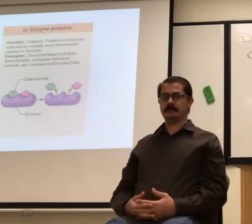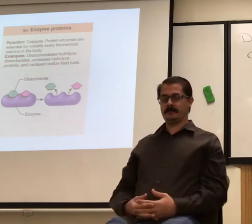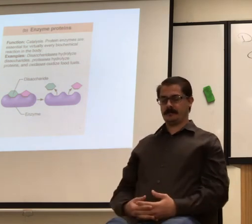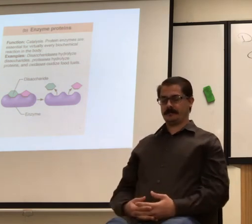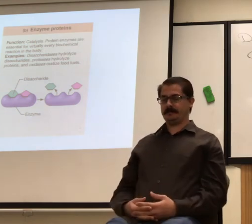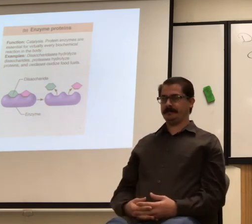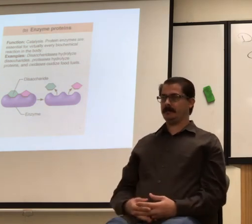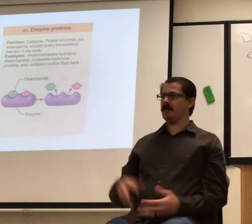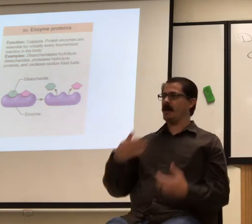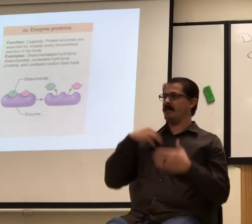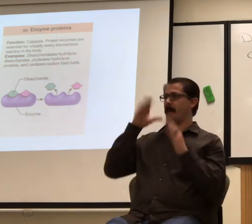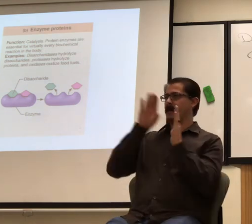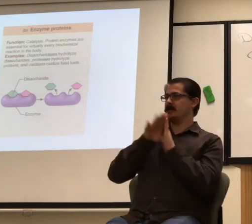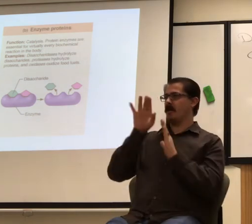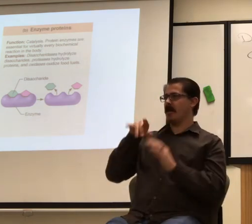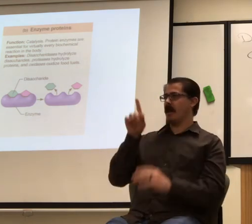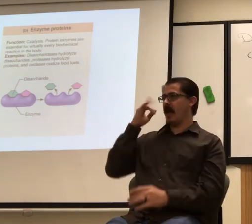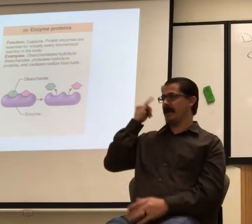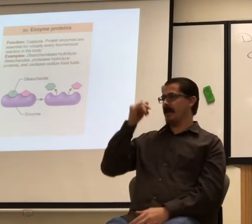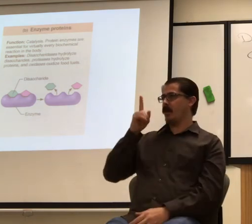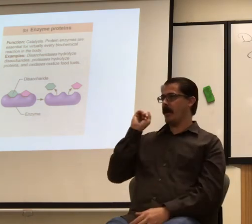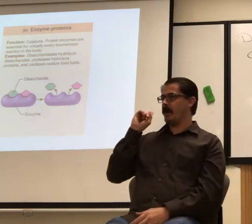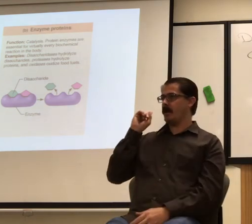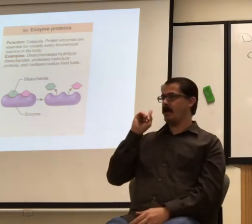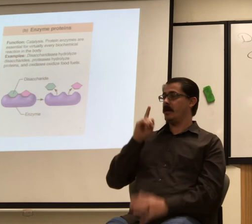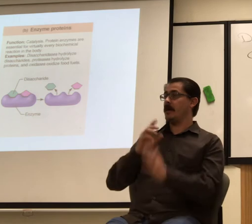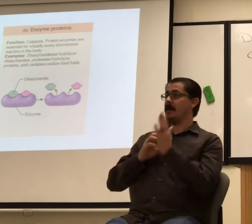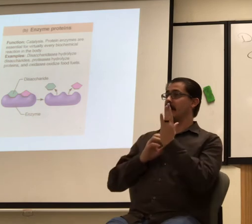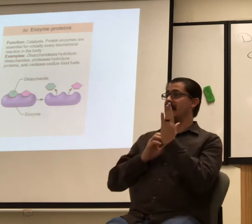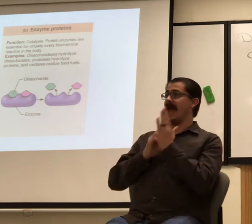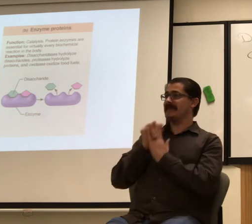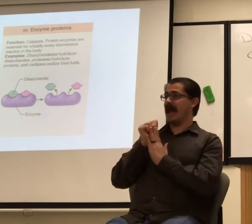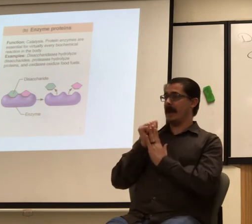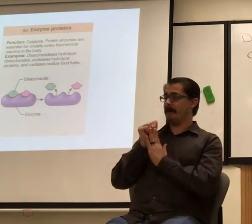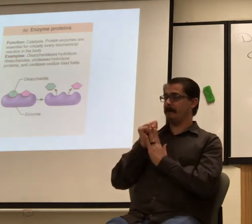So they show a picture of that there, or the enzyme